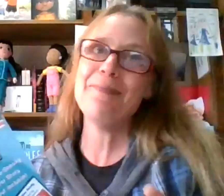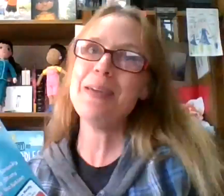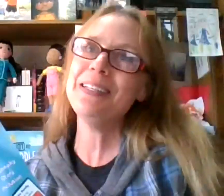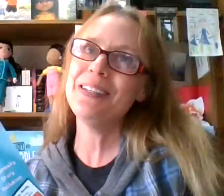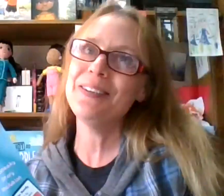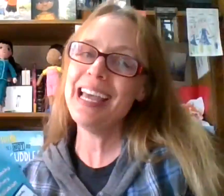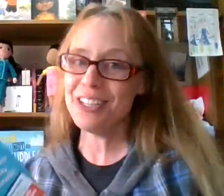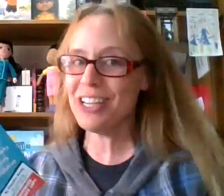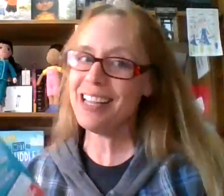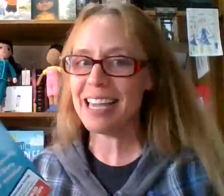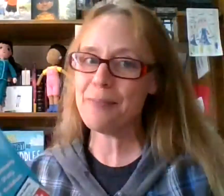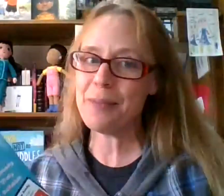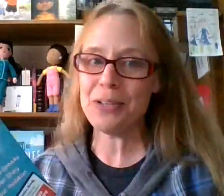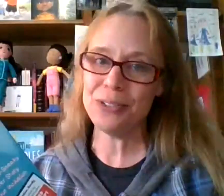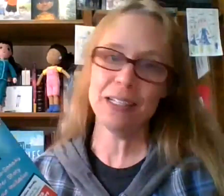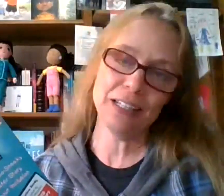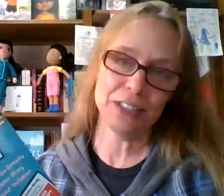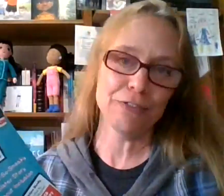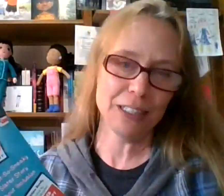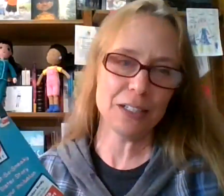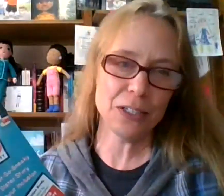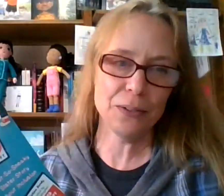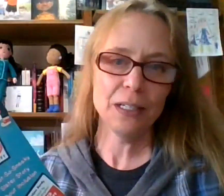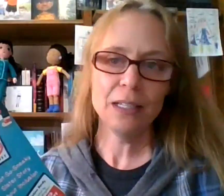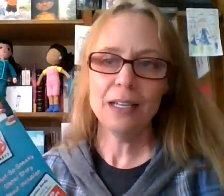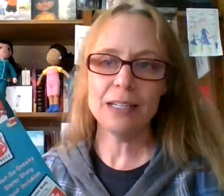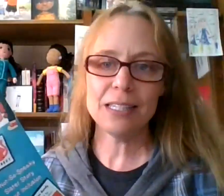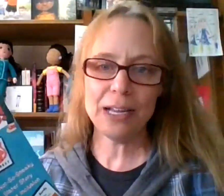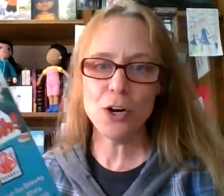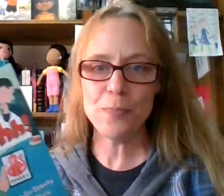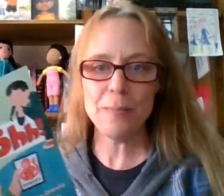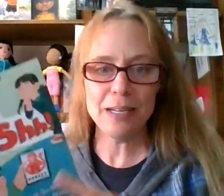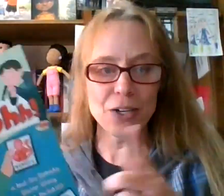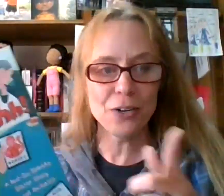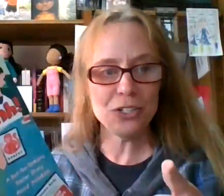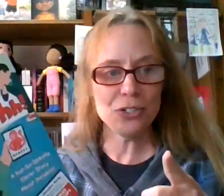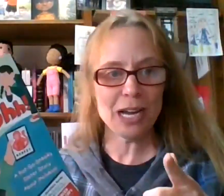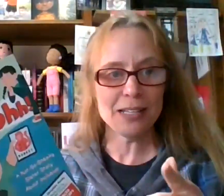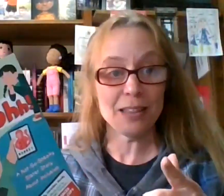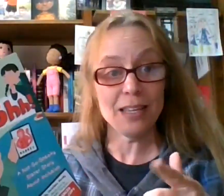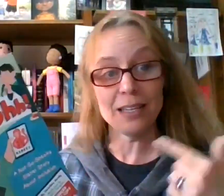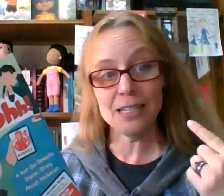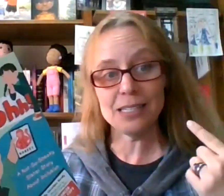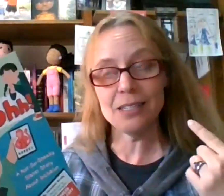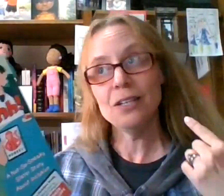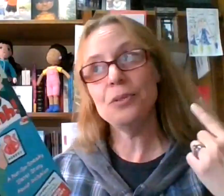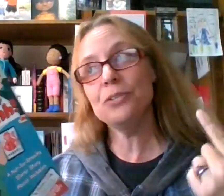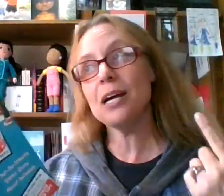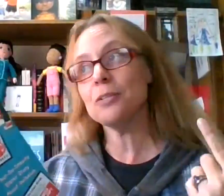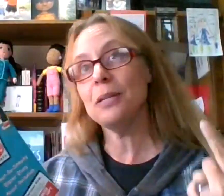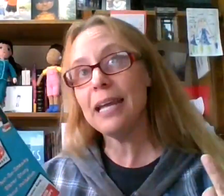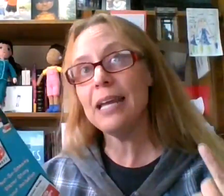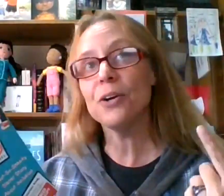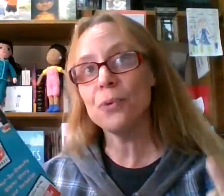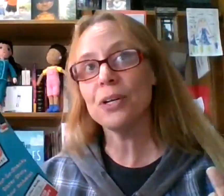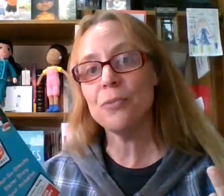that, hey, maybe it's okay to shake the game up and do it a little differently too. And so I hope maybe it encourages you guys to think and listen when you